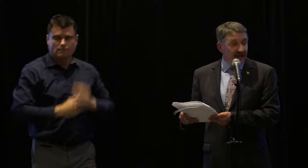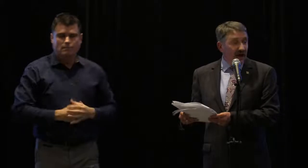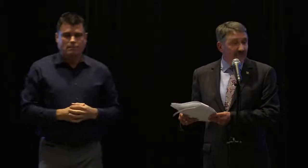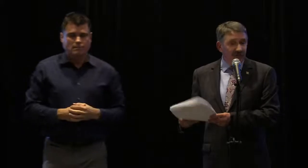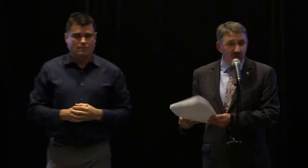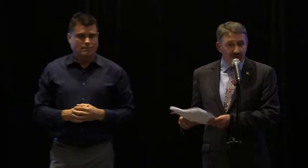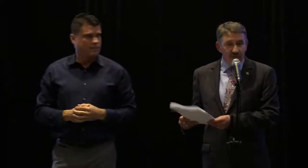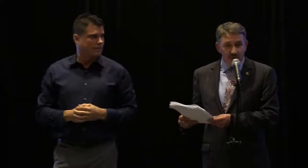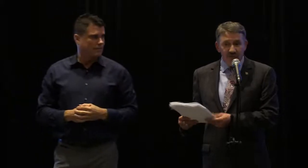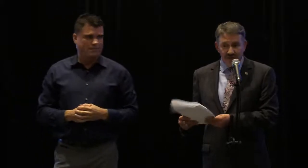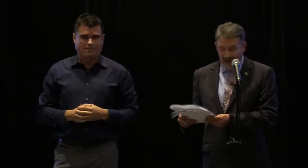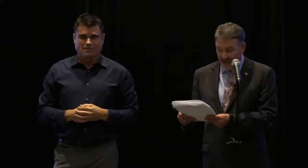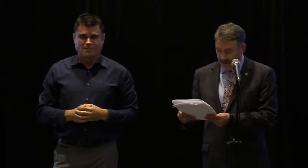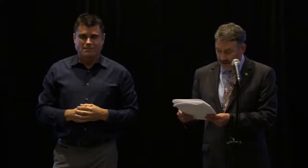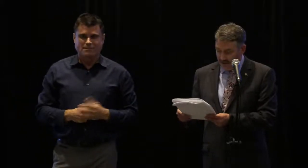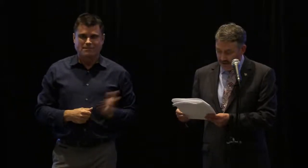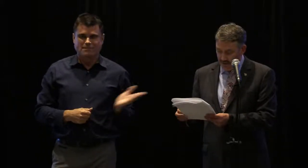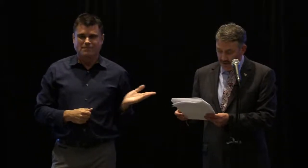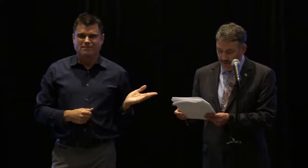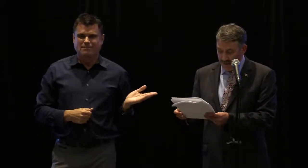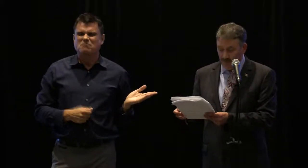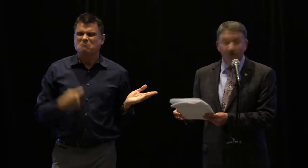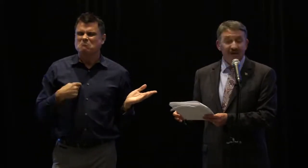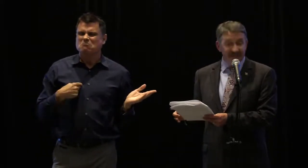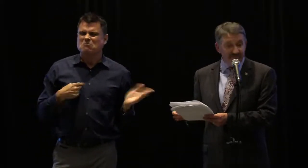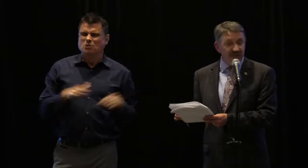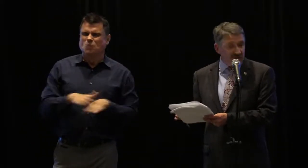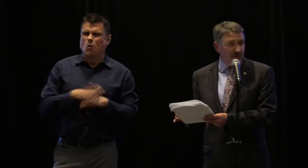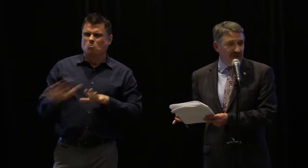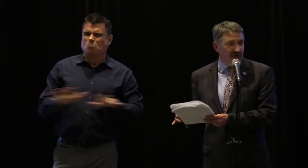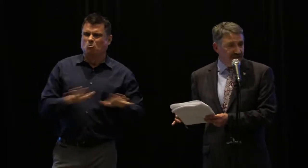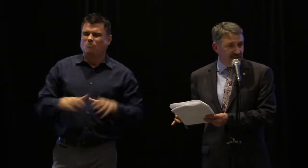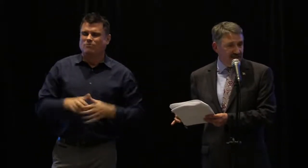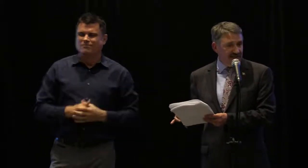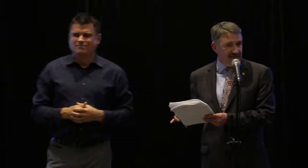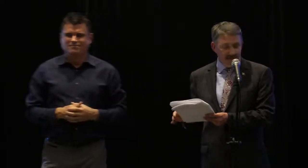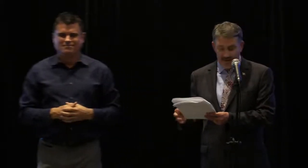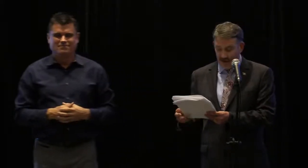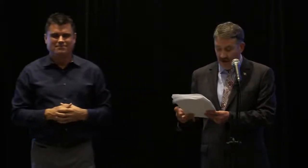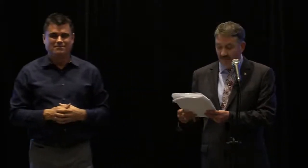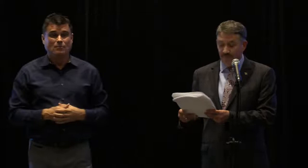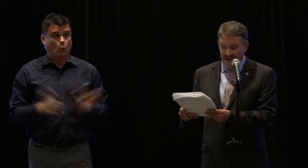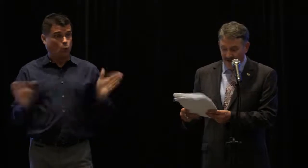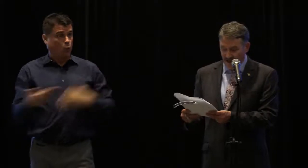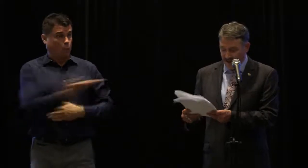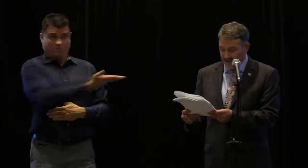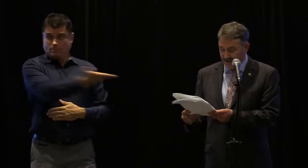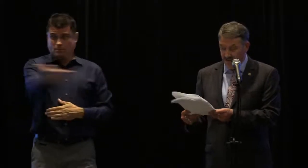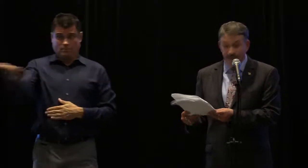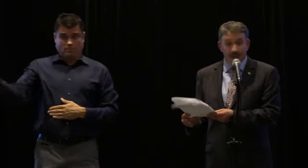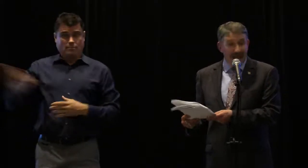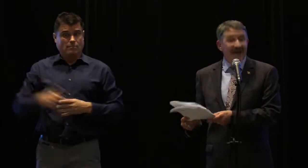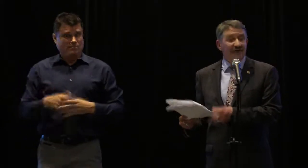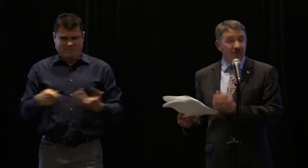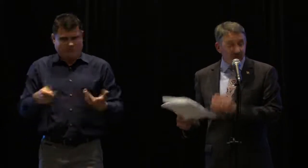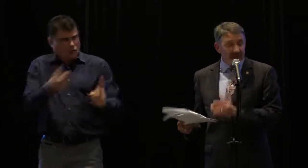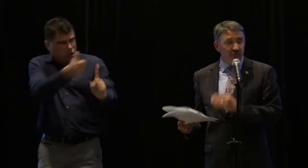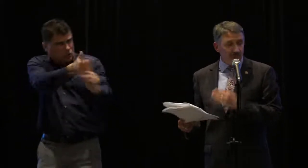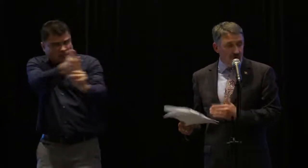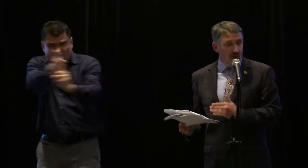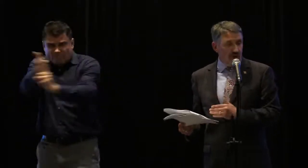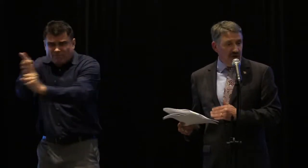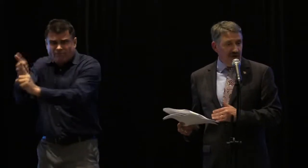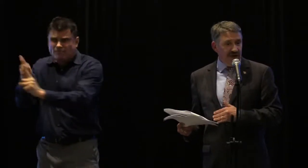Many of you in the room tonight, people with lived experiences of barriers, had a